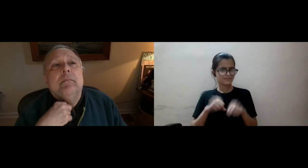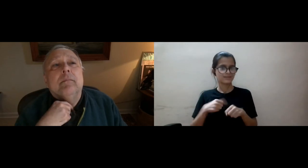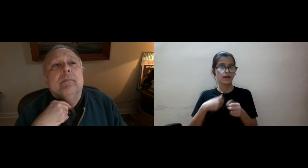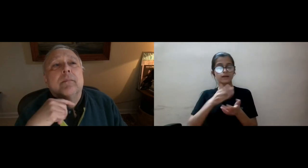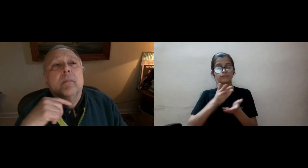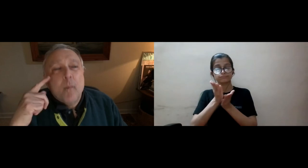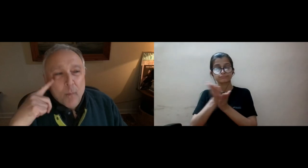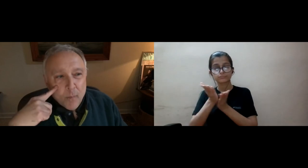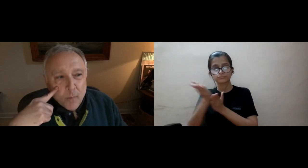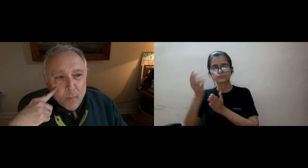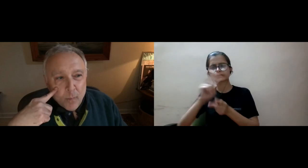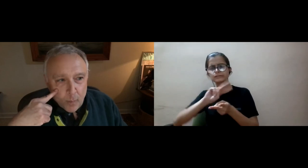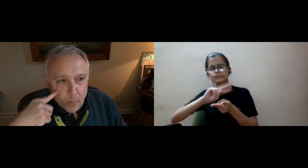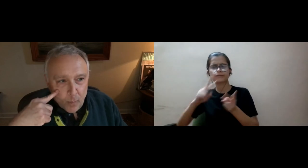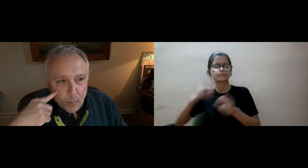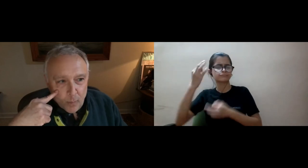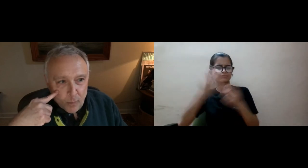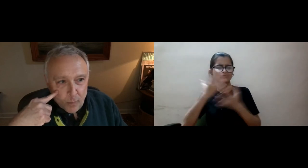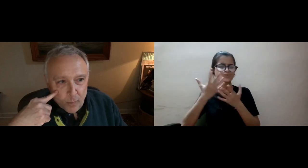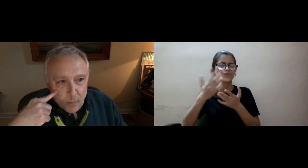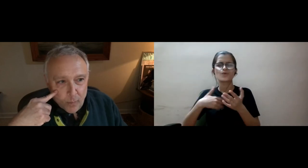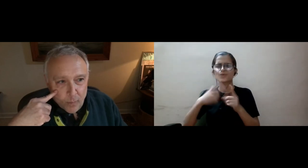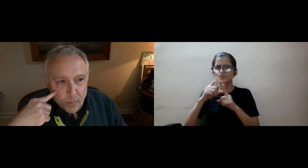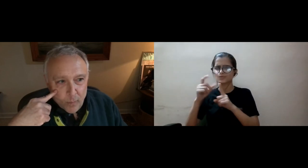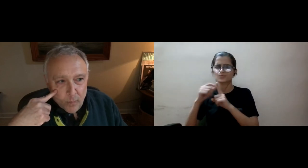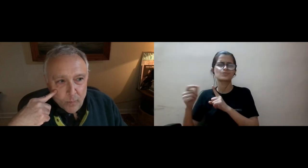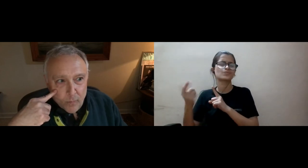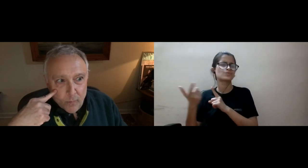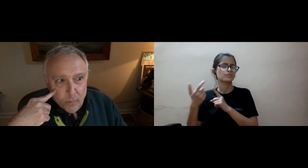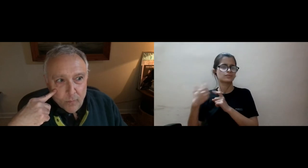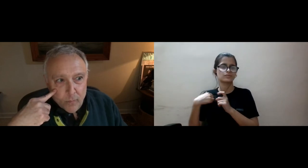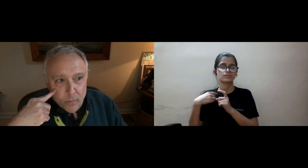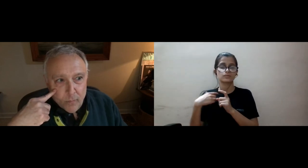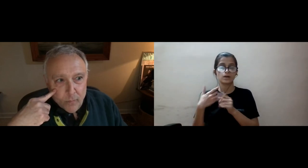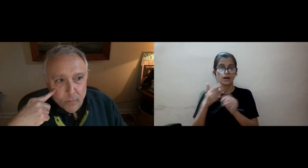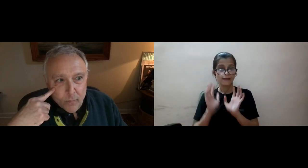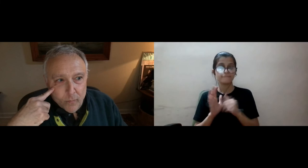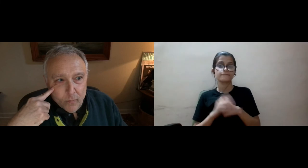able to do what the people with sight do. So